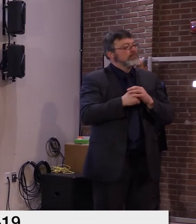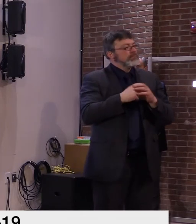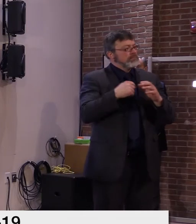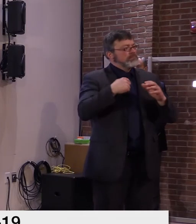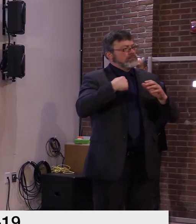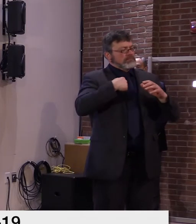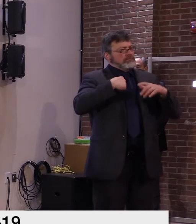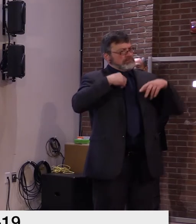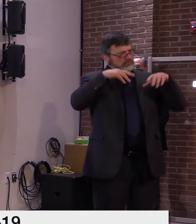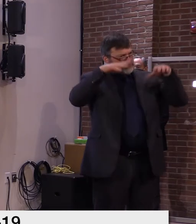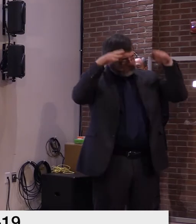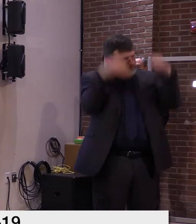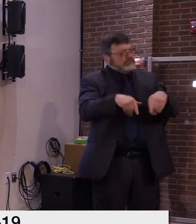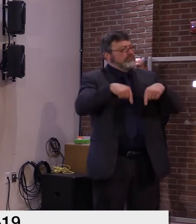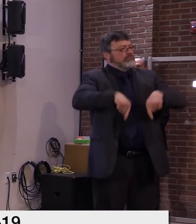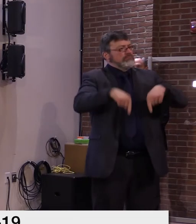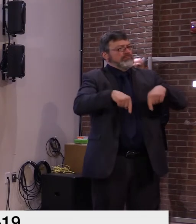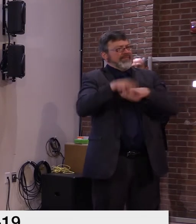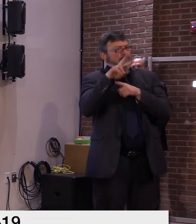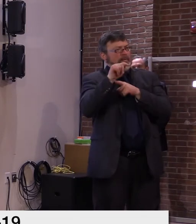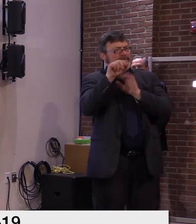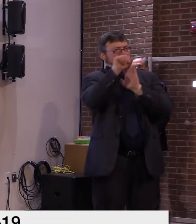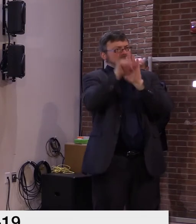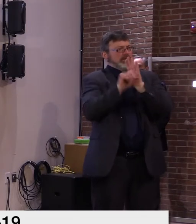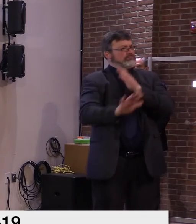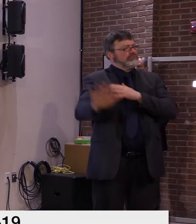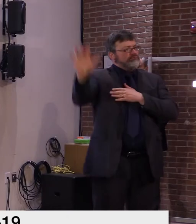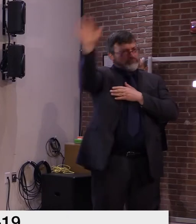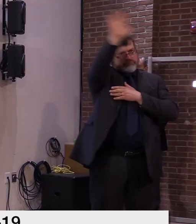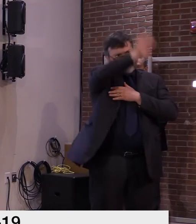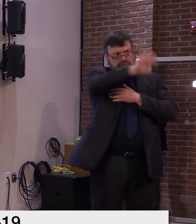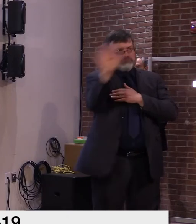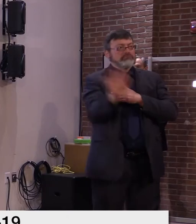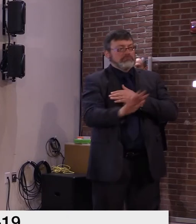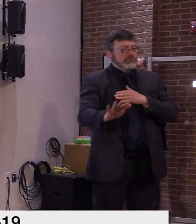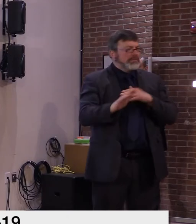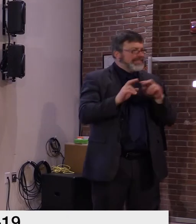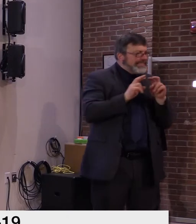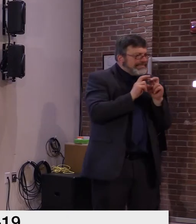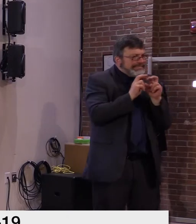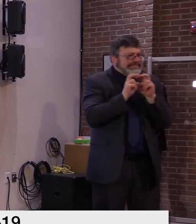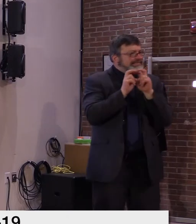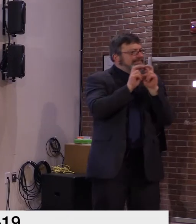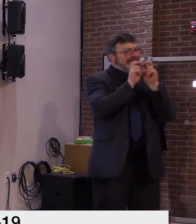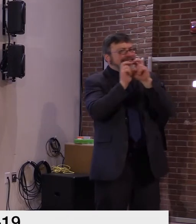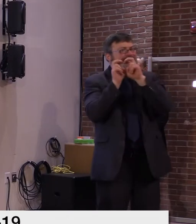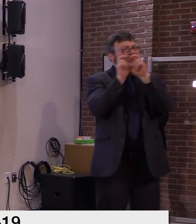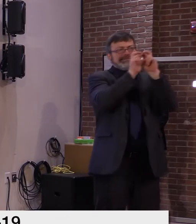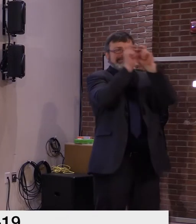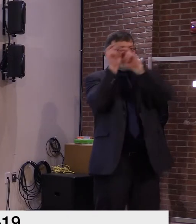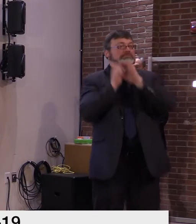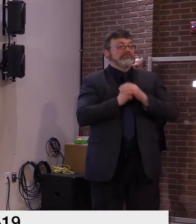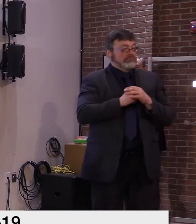are utilizing a survey tool developed by the researchers from the Icelandic Center for Social Research and Analysis located at Reykjavik